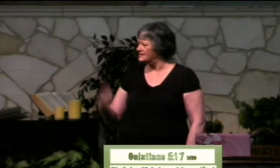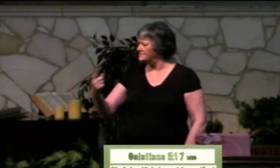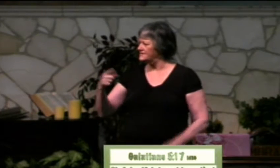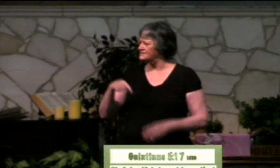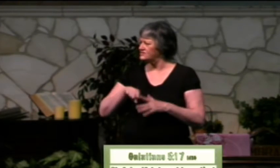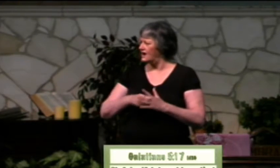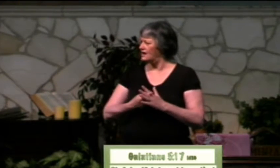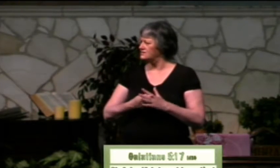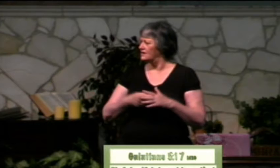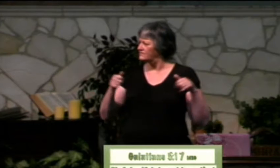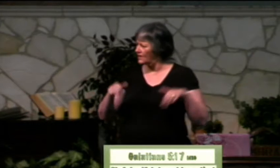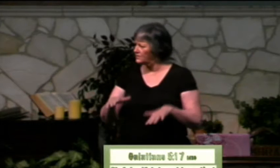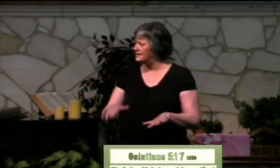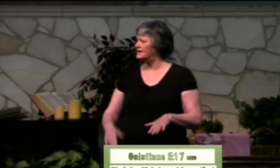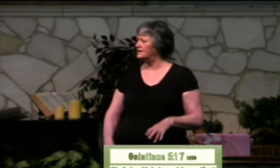Something starts flowing in.